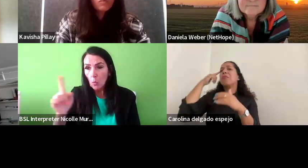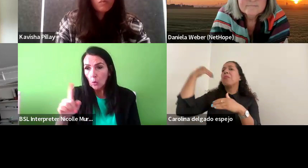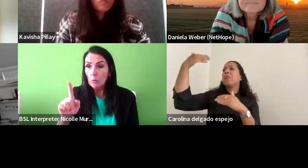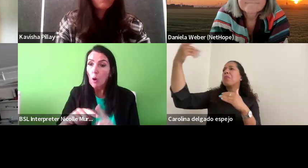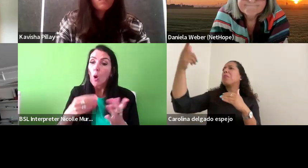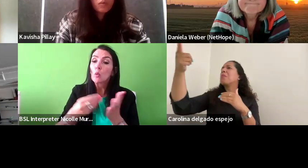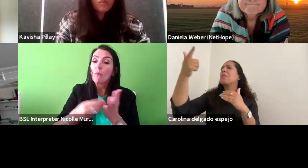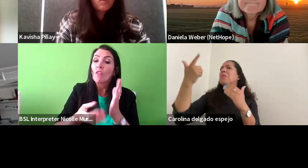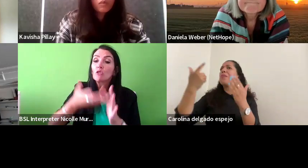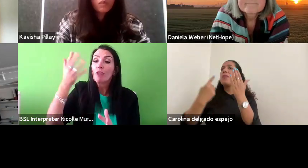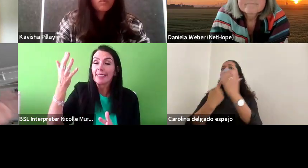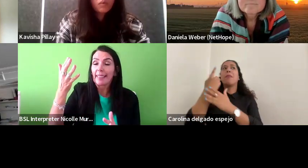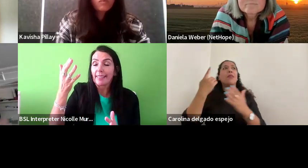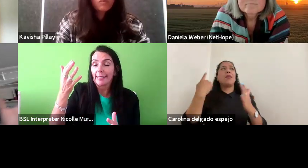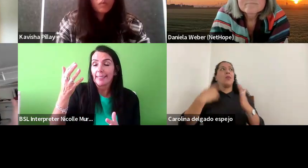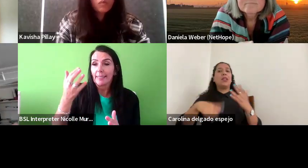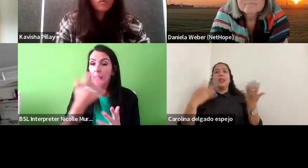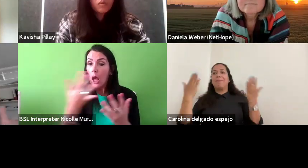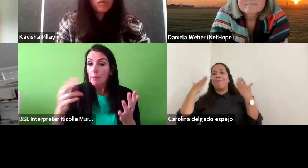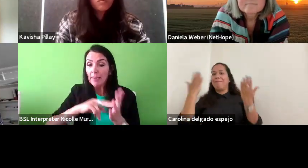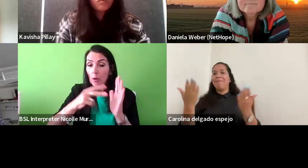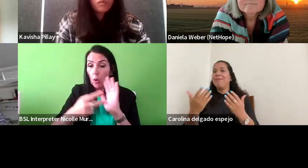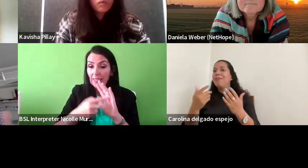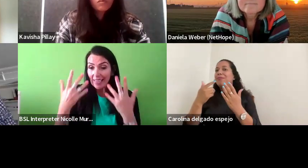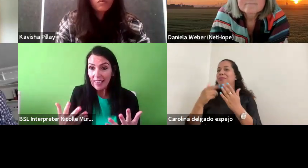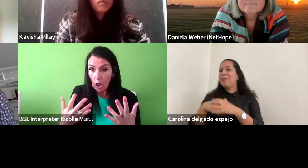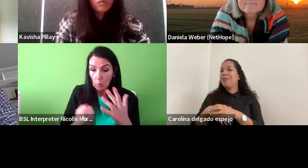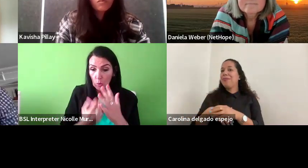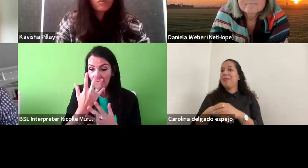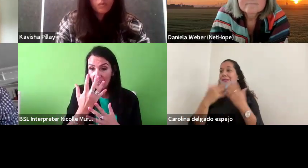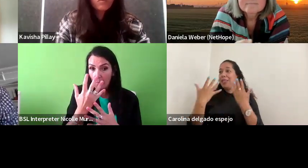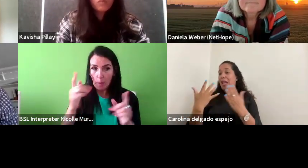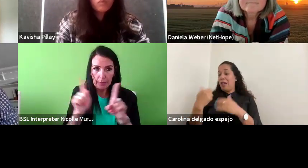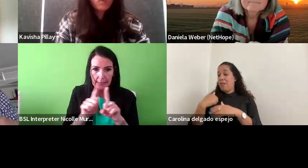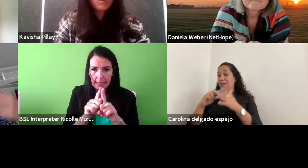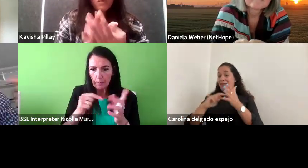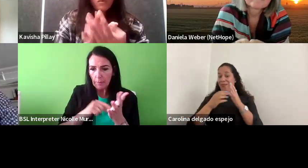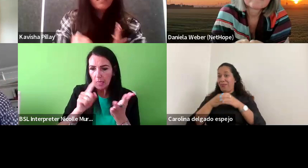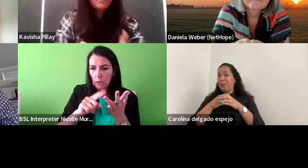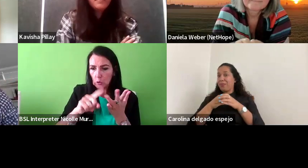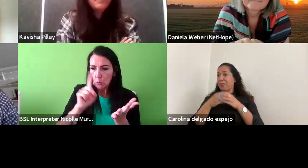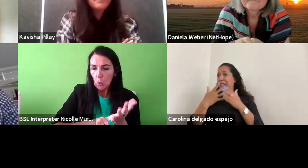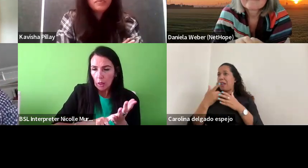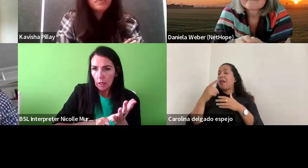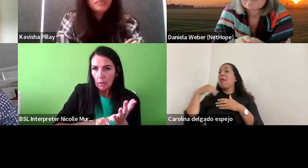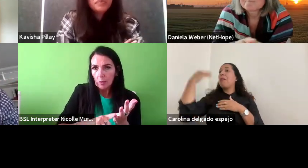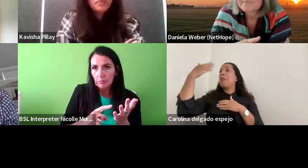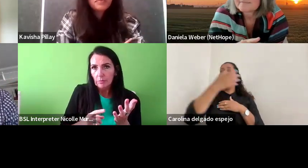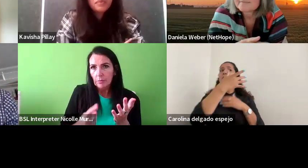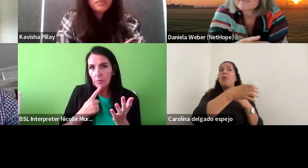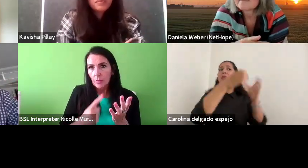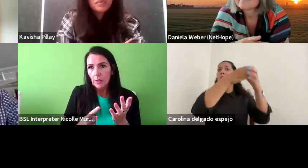fundraising. And so how many organizations are now going to develop these kind of similar tools, in the sense of raising